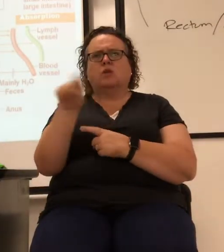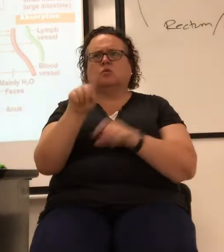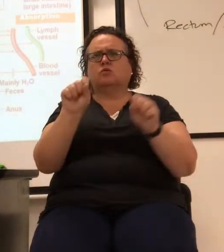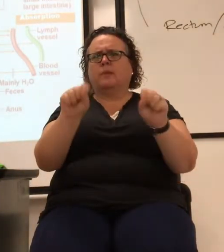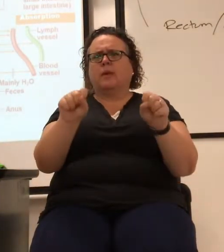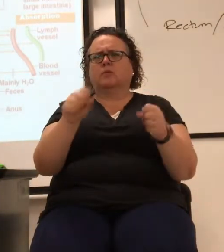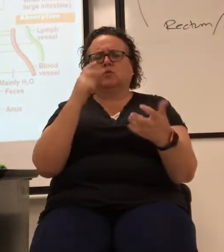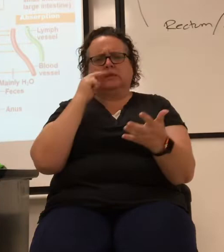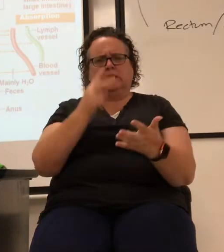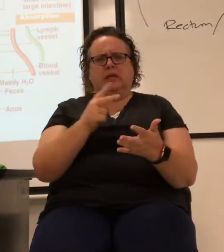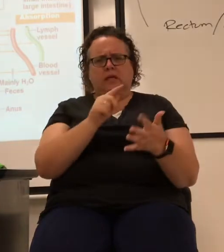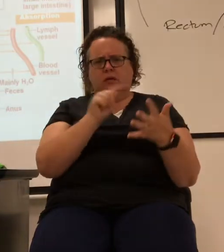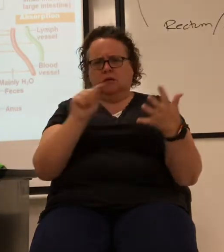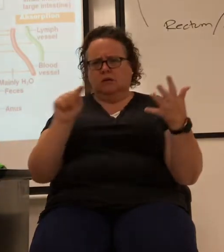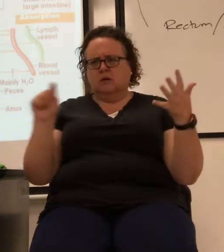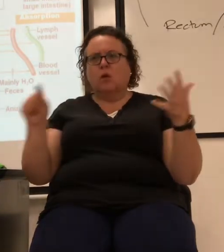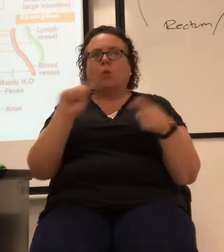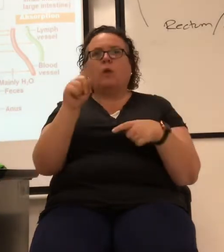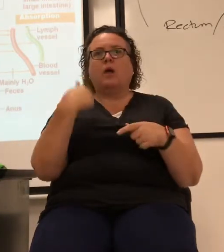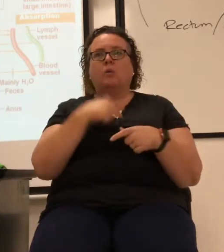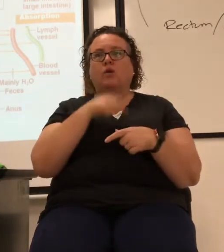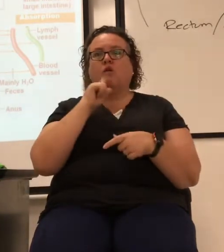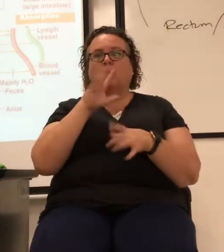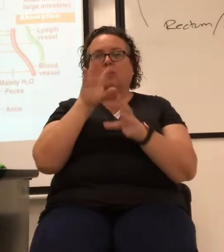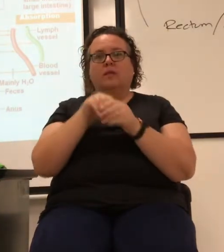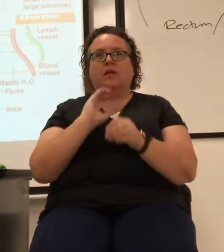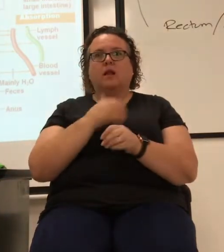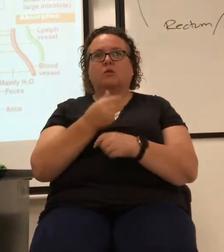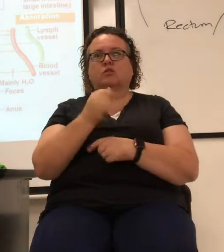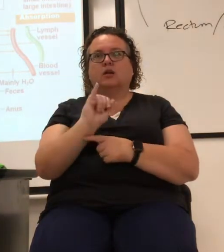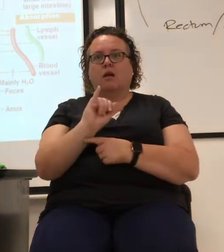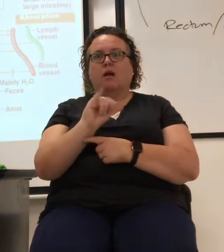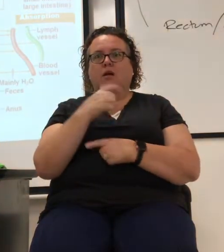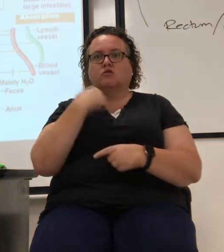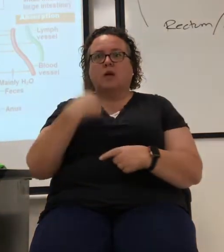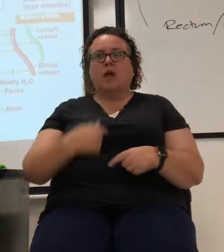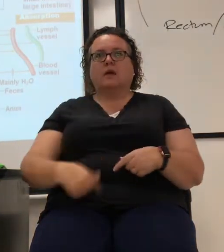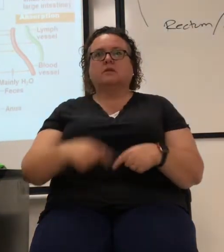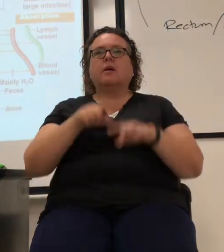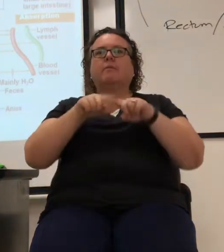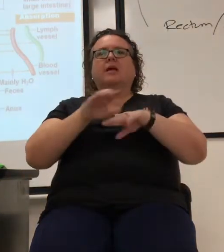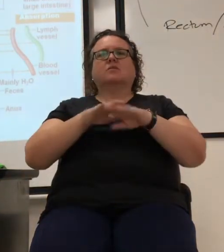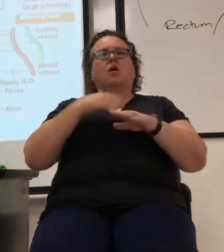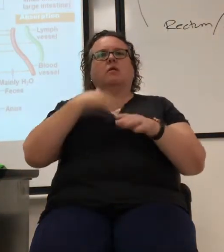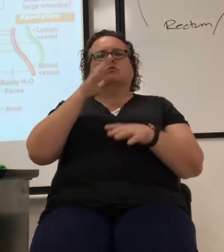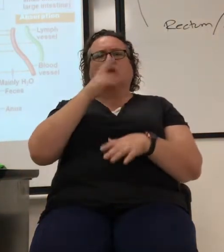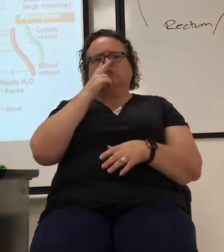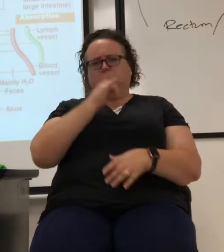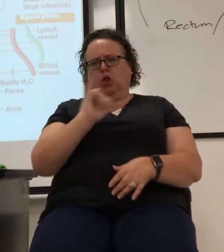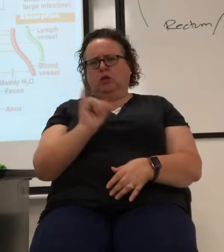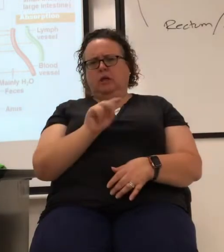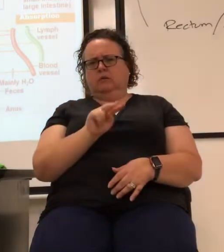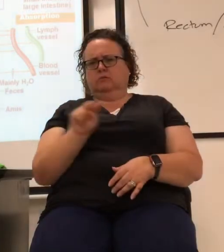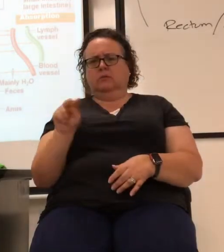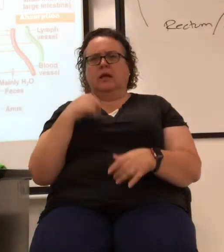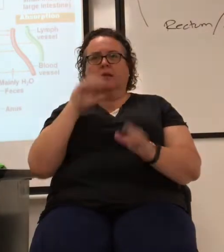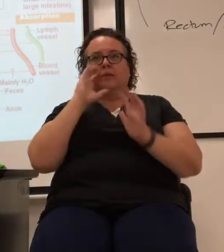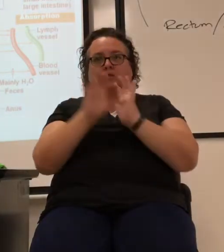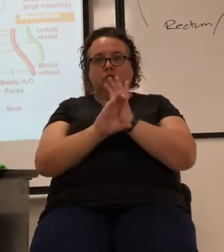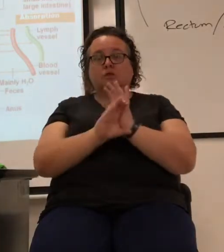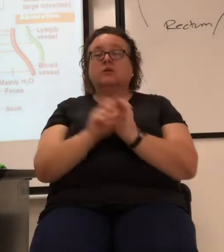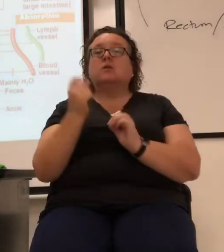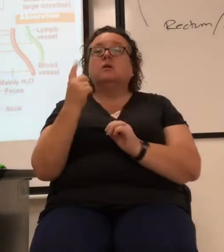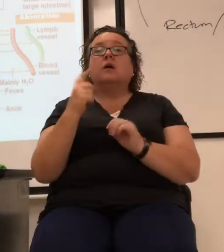tell where we are in the GI tract based on the appearance of the GI tract wall.